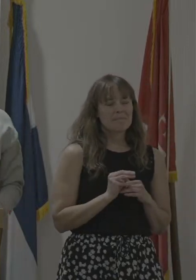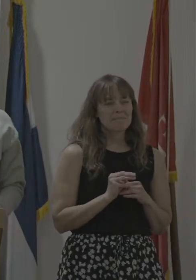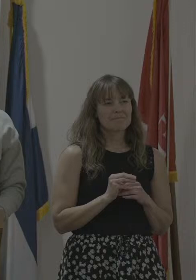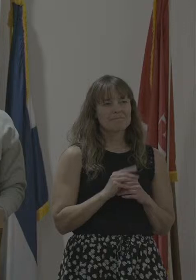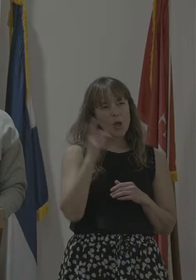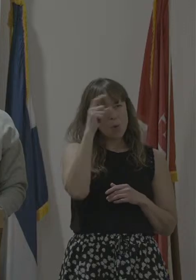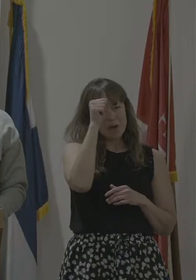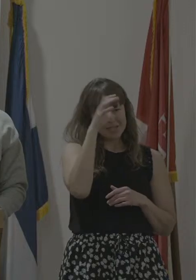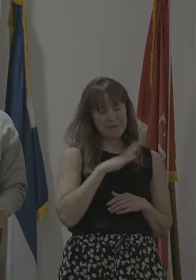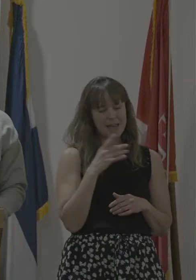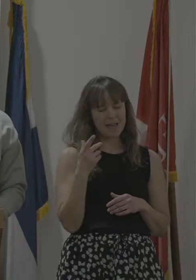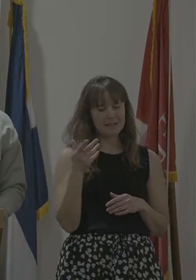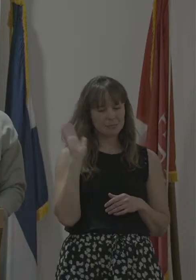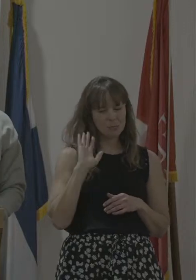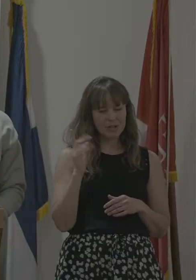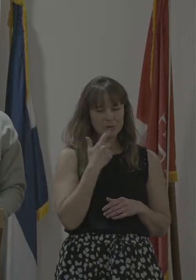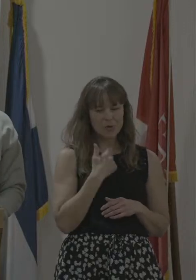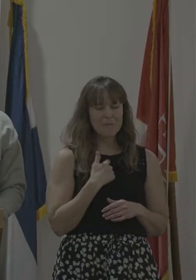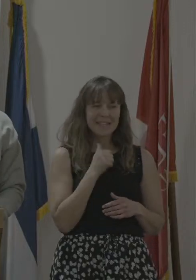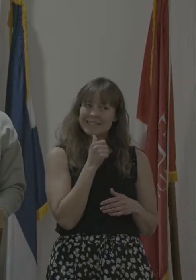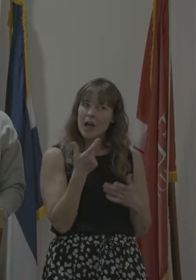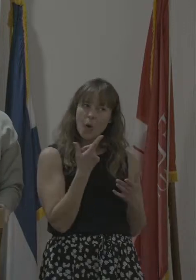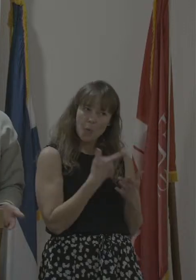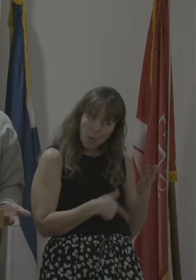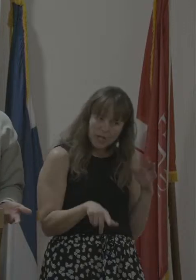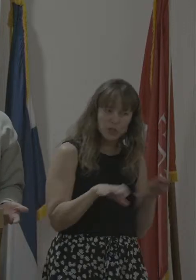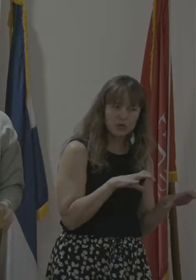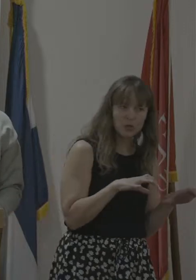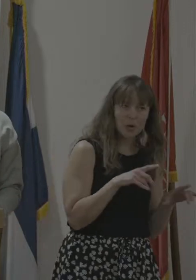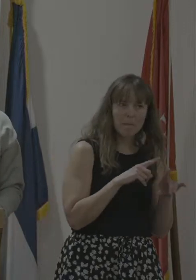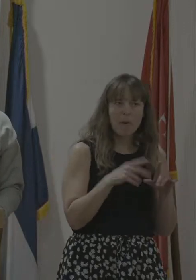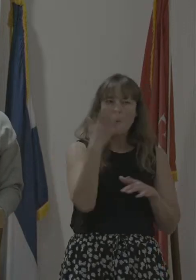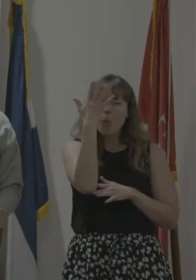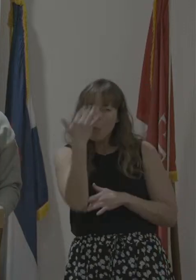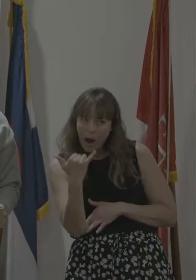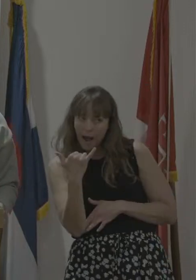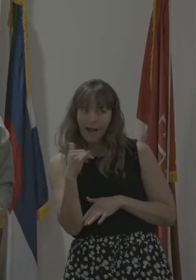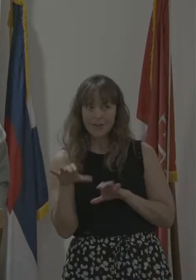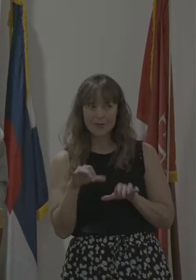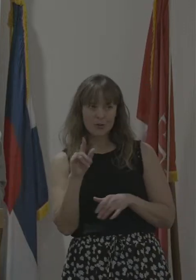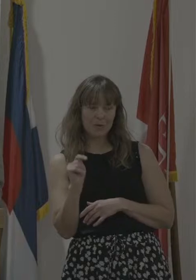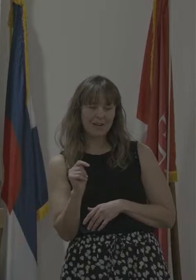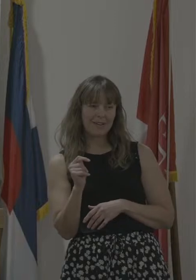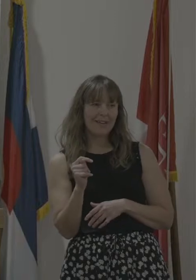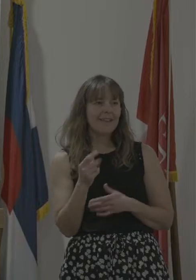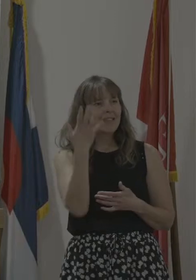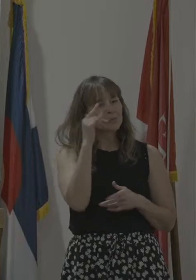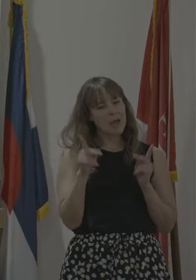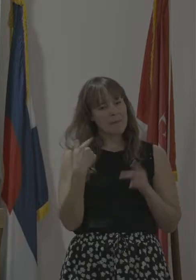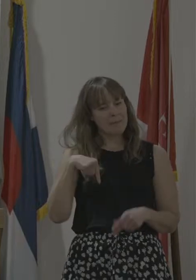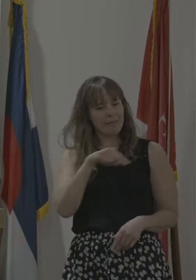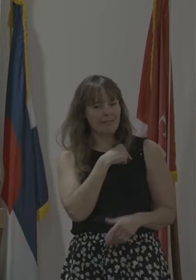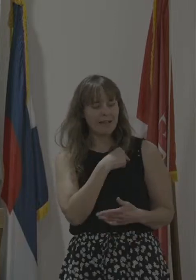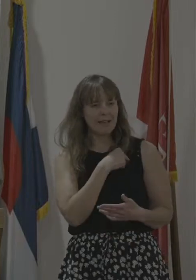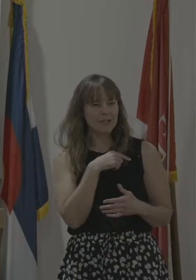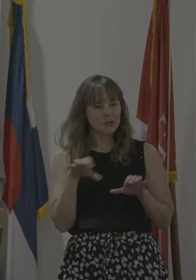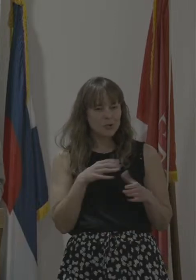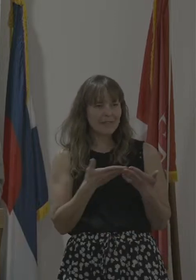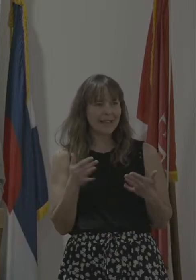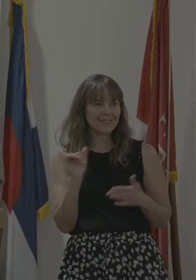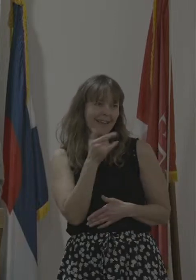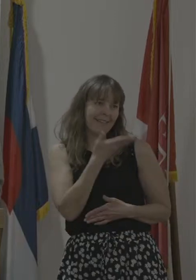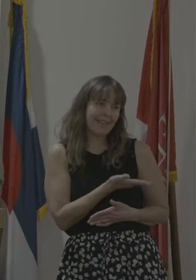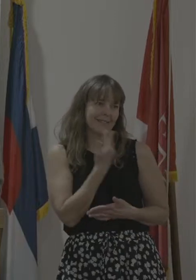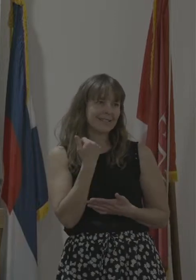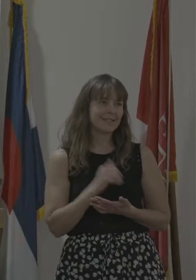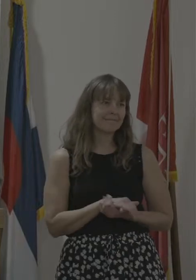wise man once told me, it's not what you do, but why you do it. And that's why people like us do things like this.